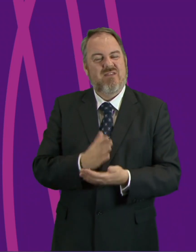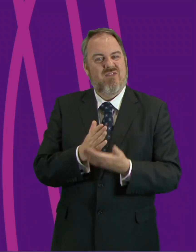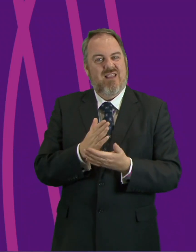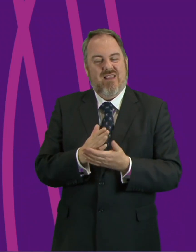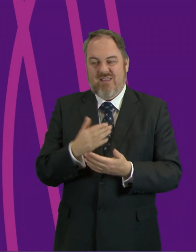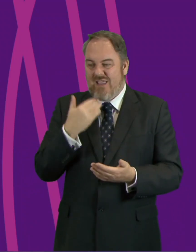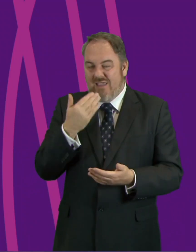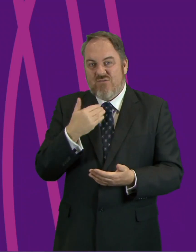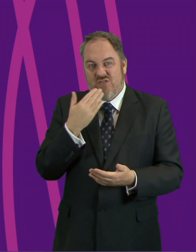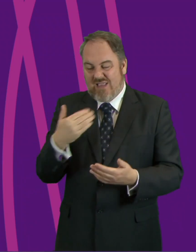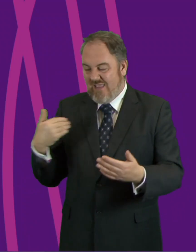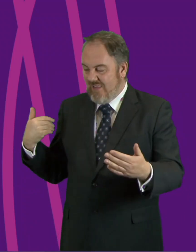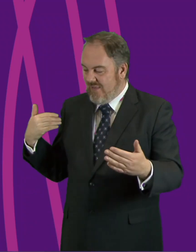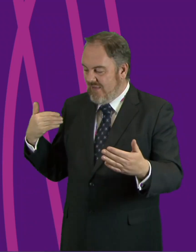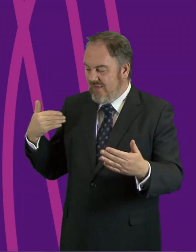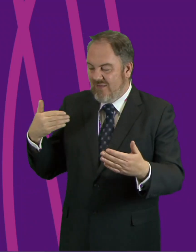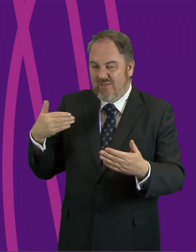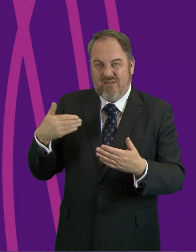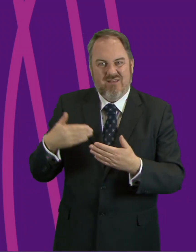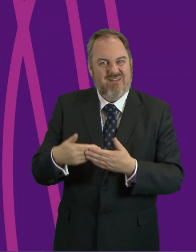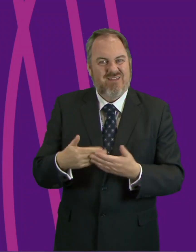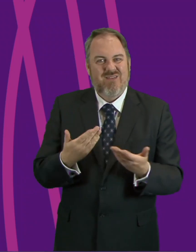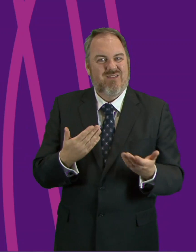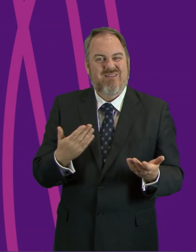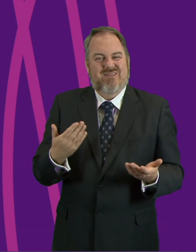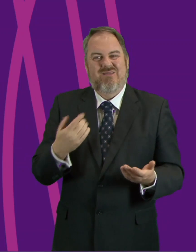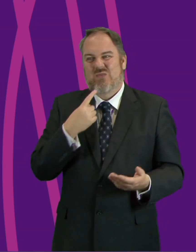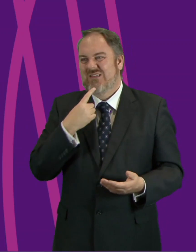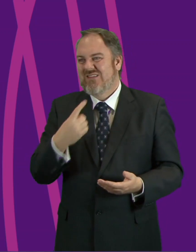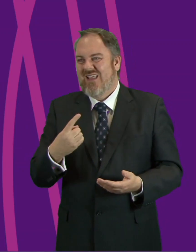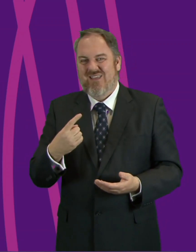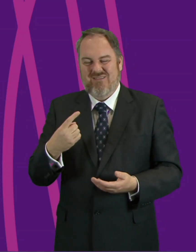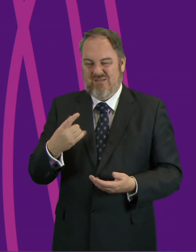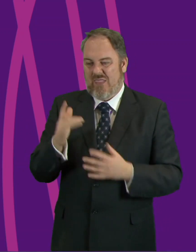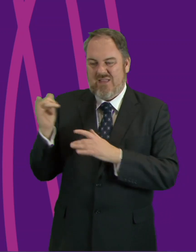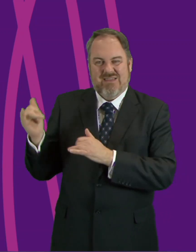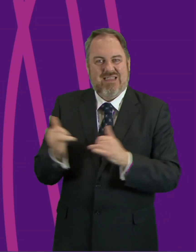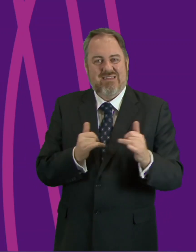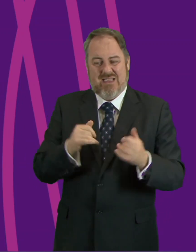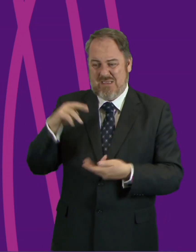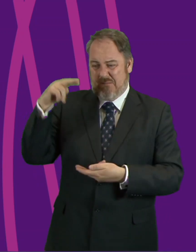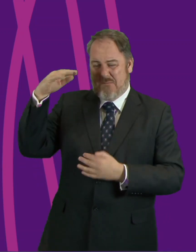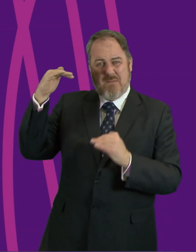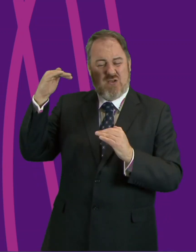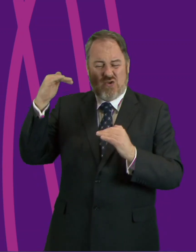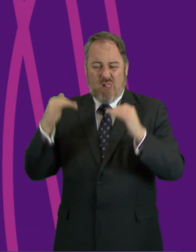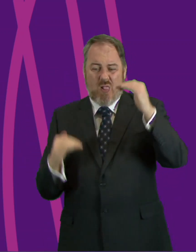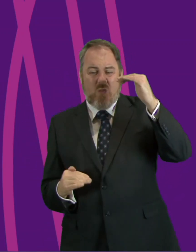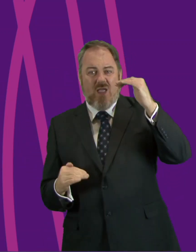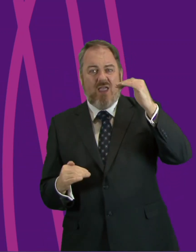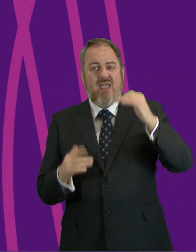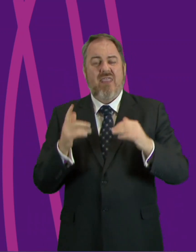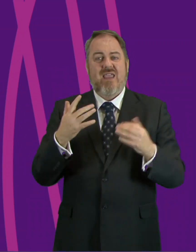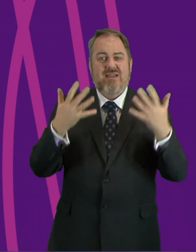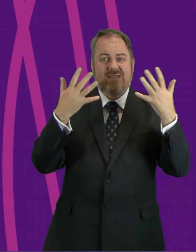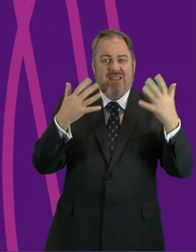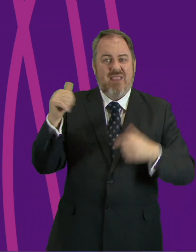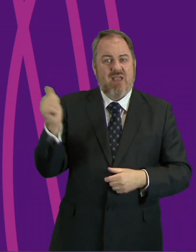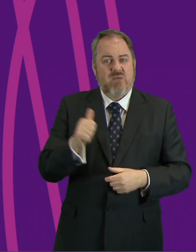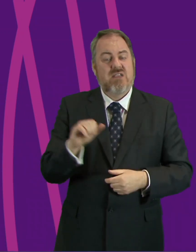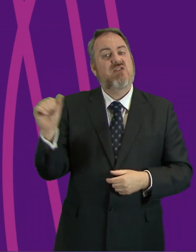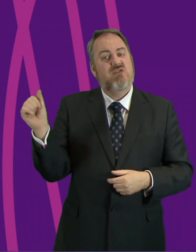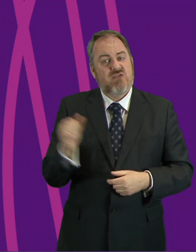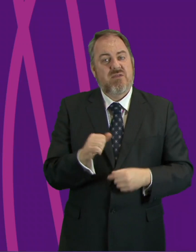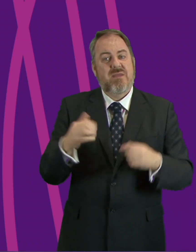stats published for the previous days show 1,600 or 1,400 against a capacity at that time well